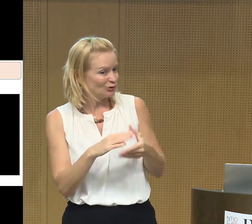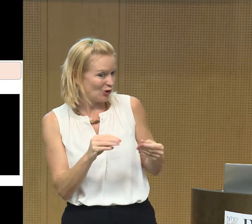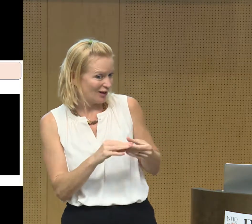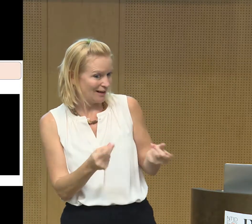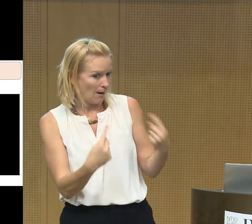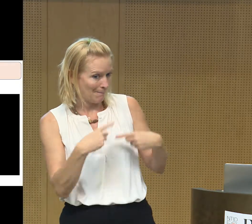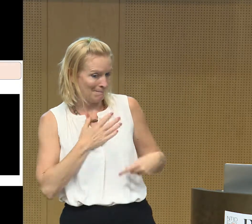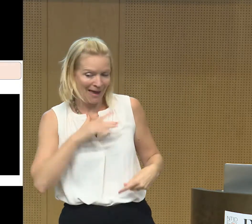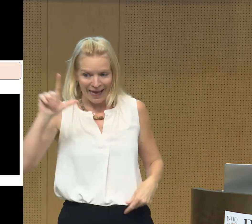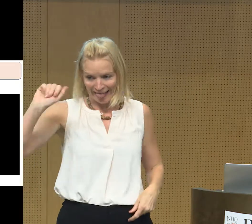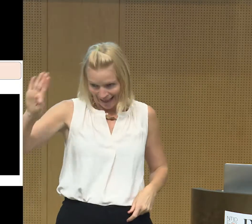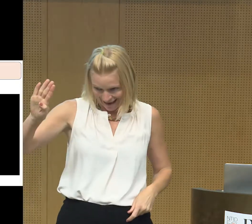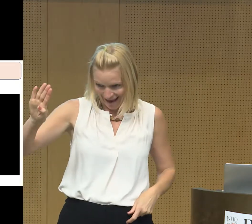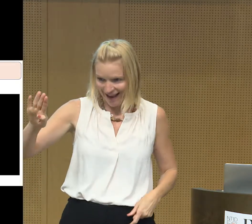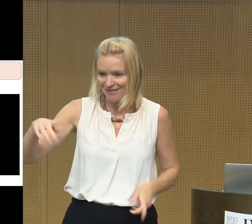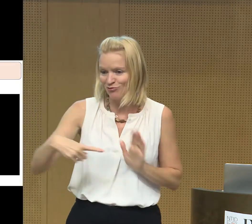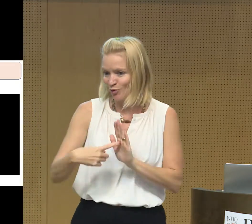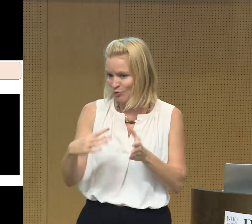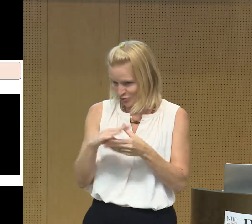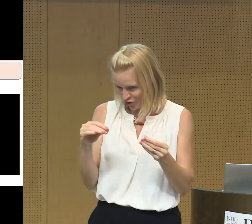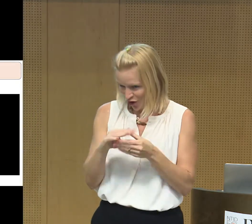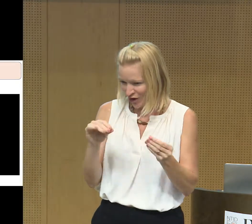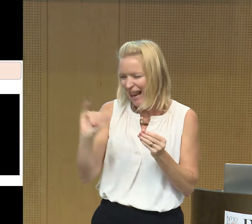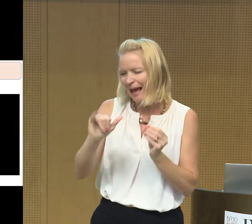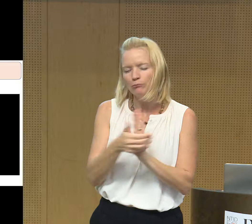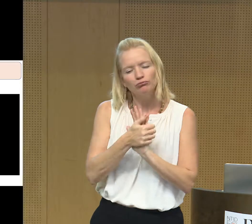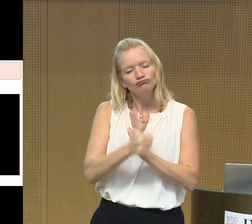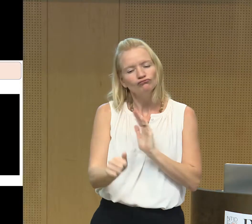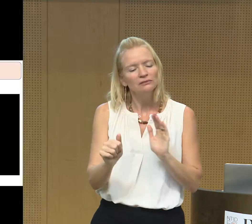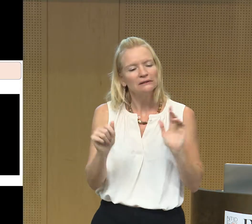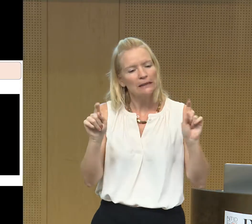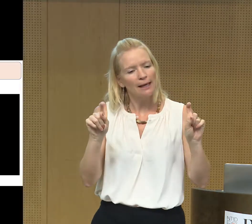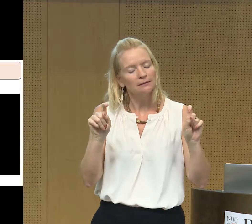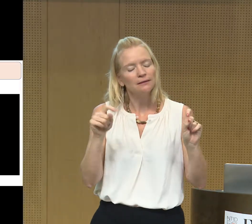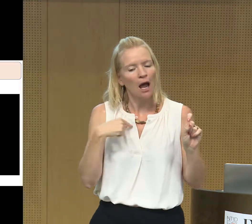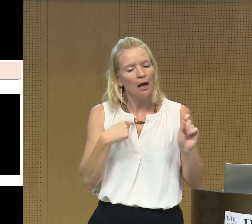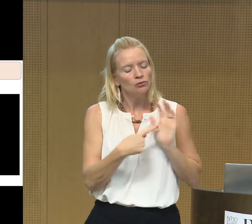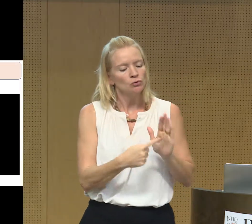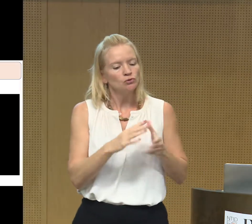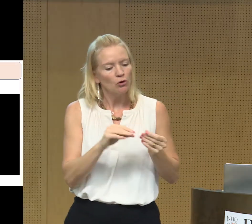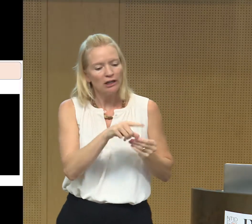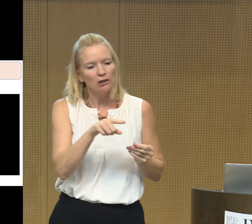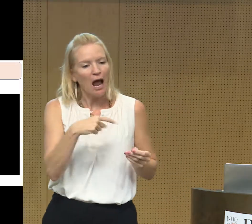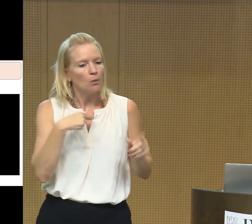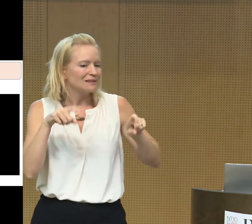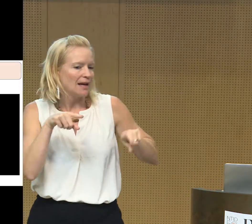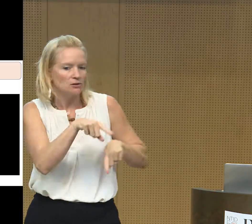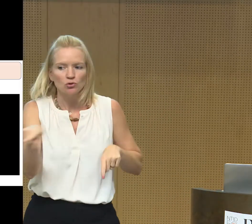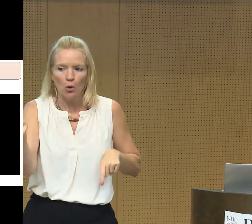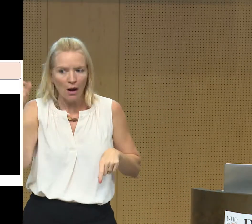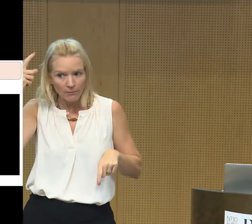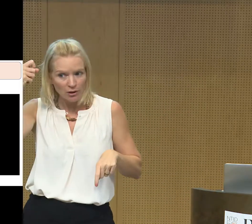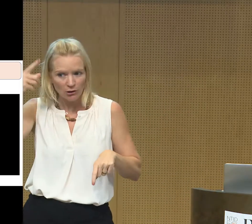is that they come into my lab and they're going to watch a story, and that I'm going to test